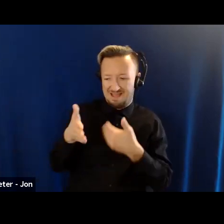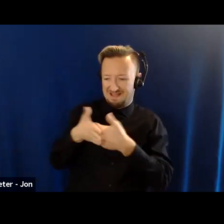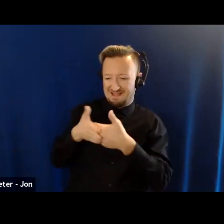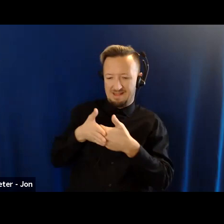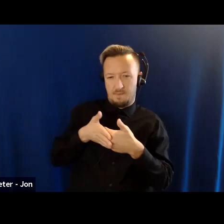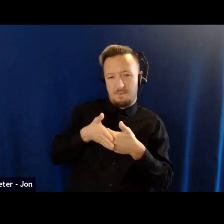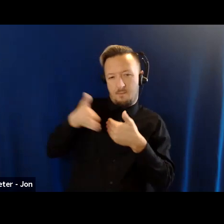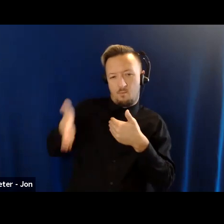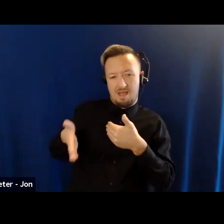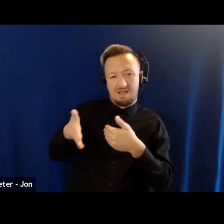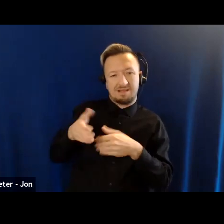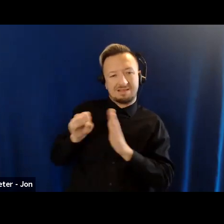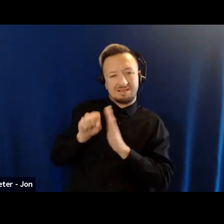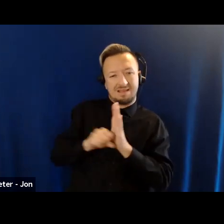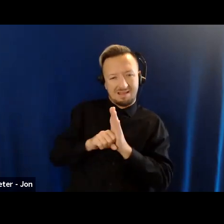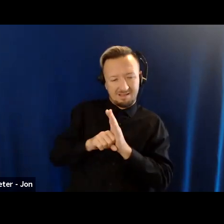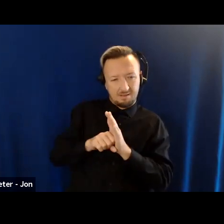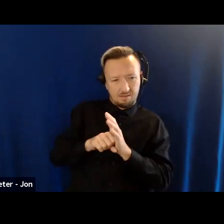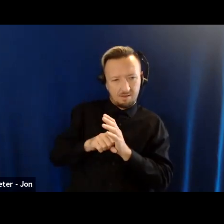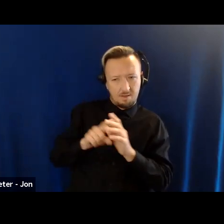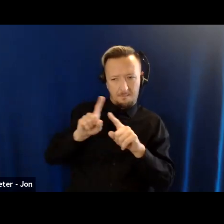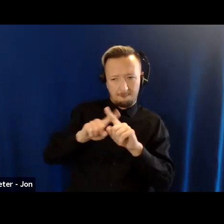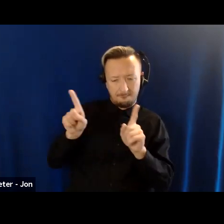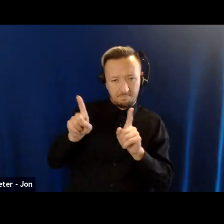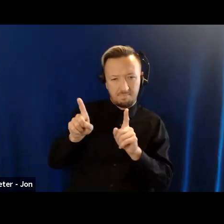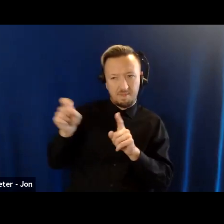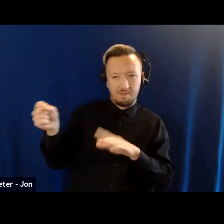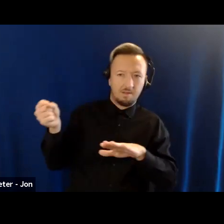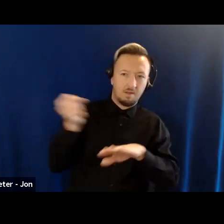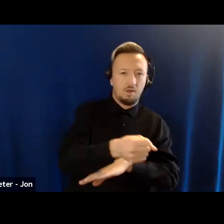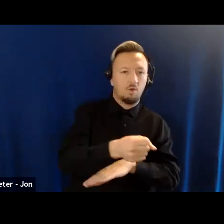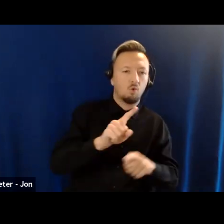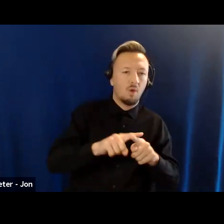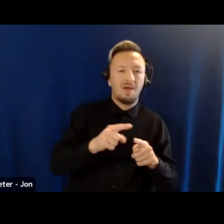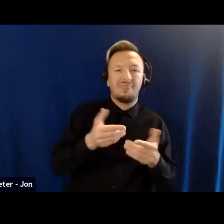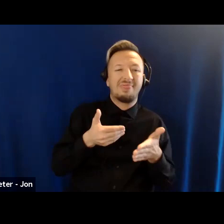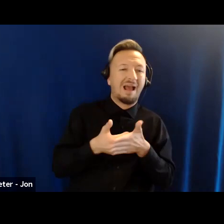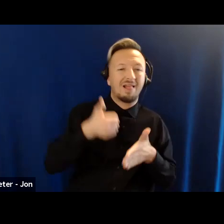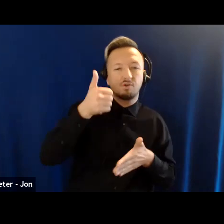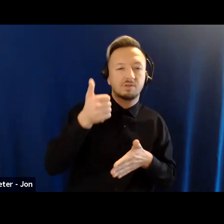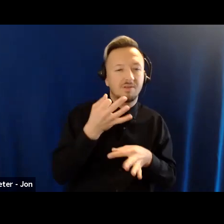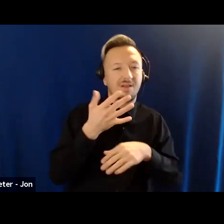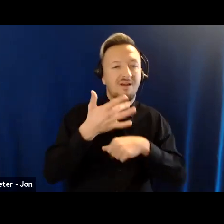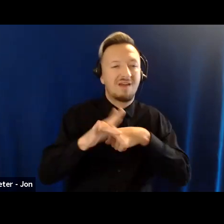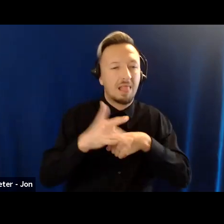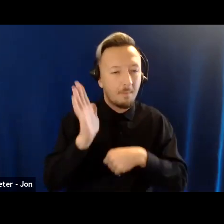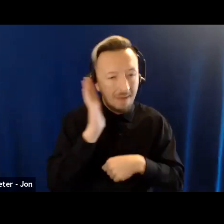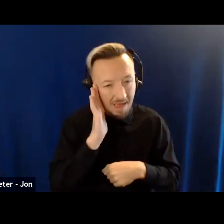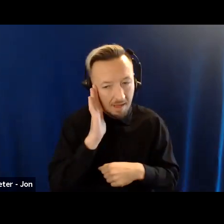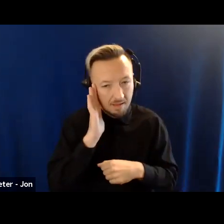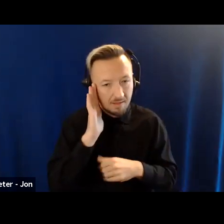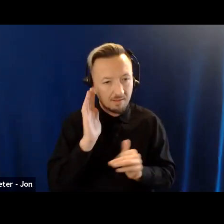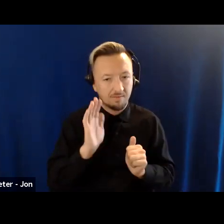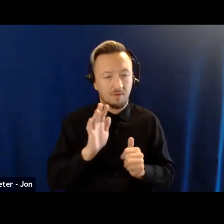state, but they're being sent to what they're calling the nearest free bed or available bed, and that's